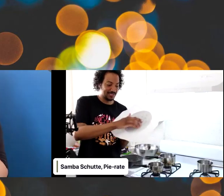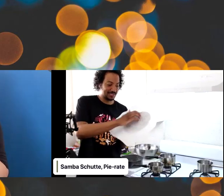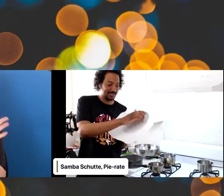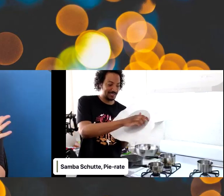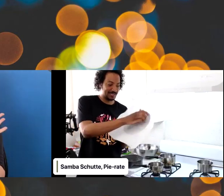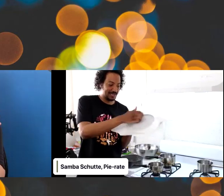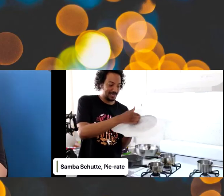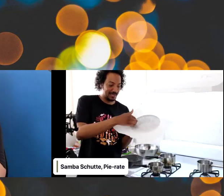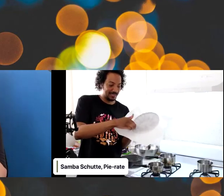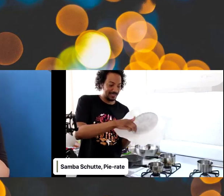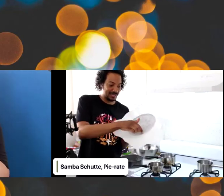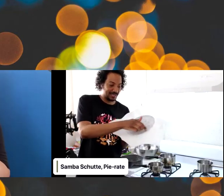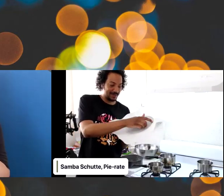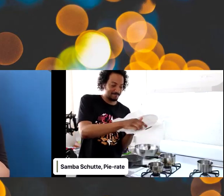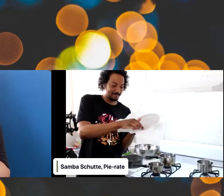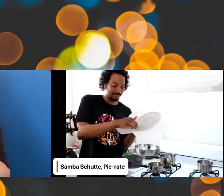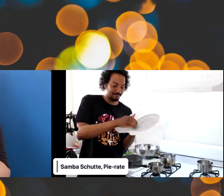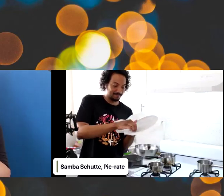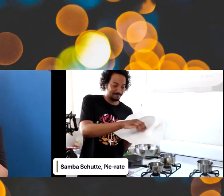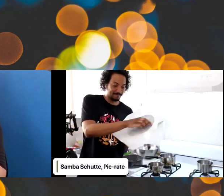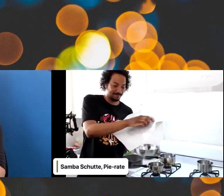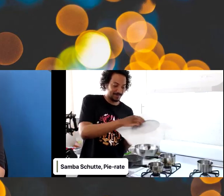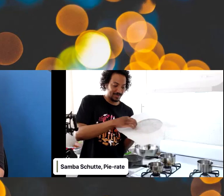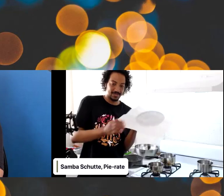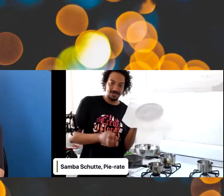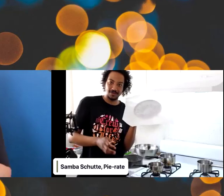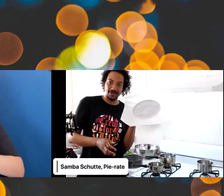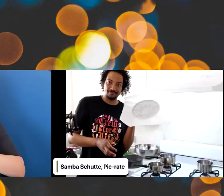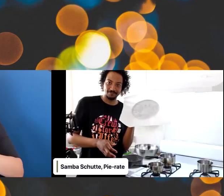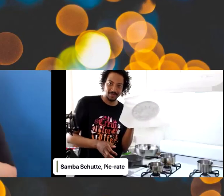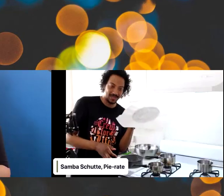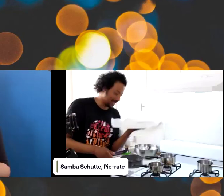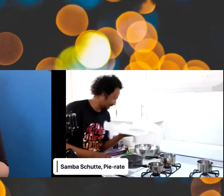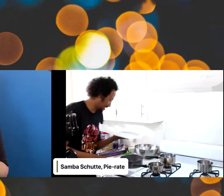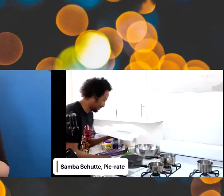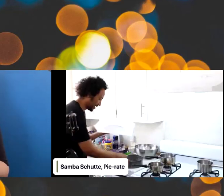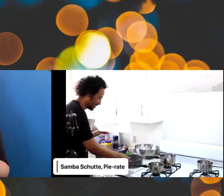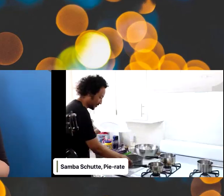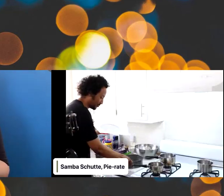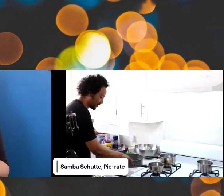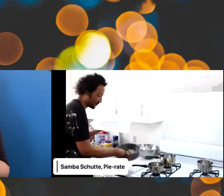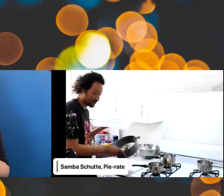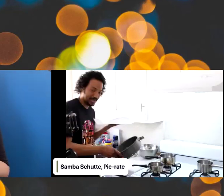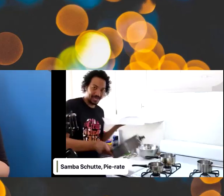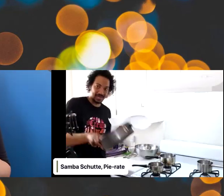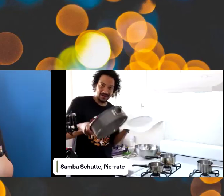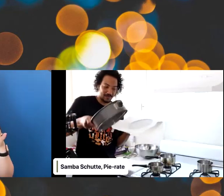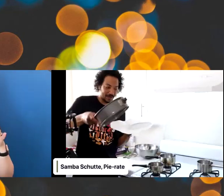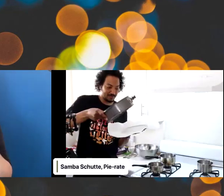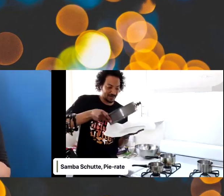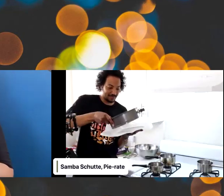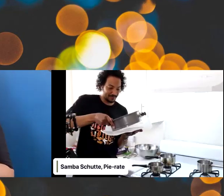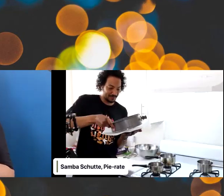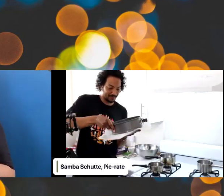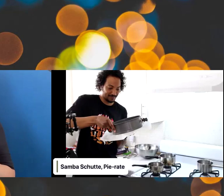to it, just like that. All right, and then place your springform pan around